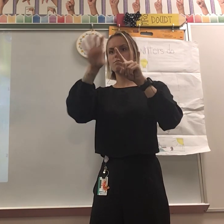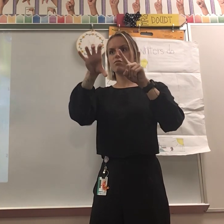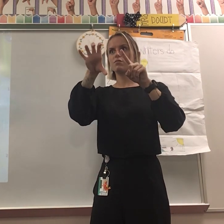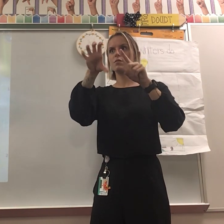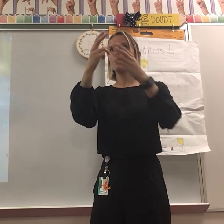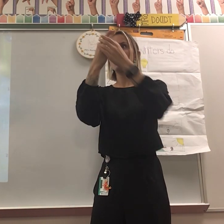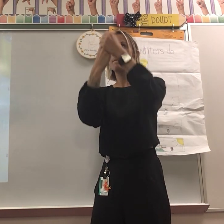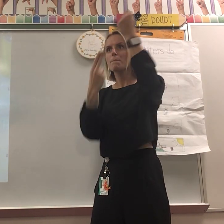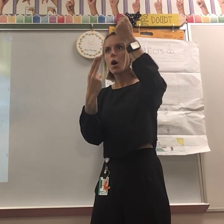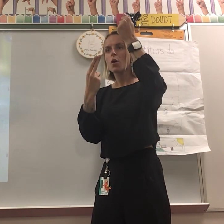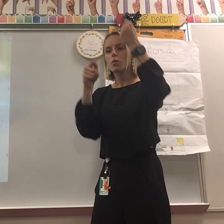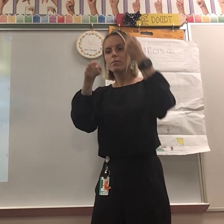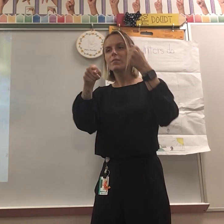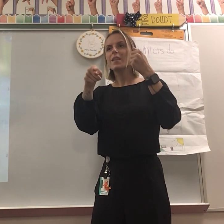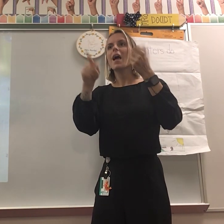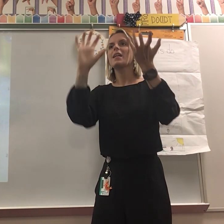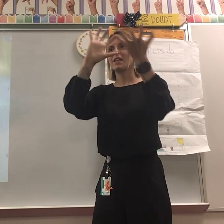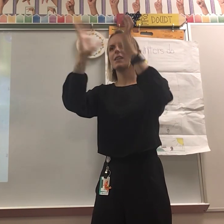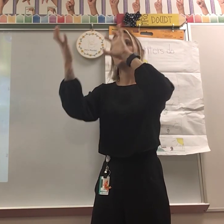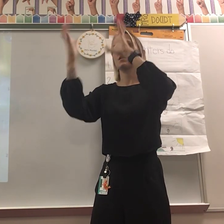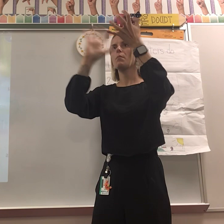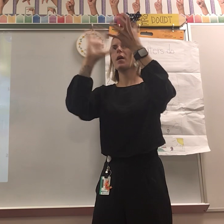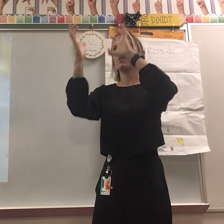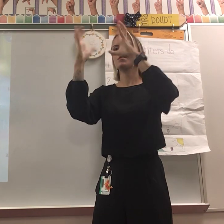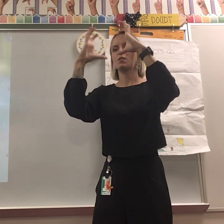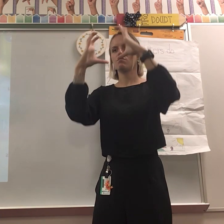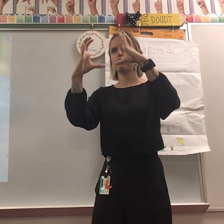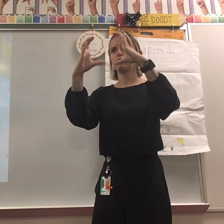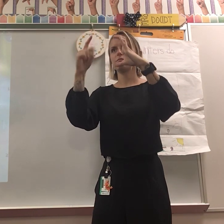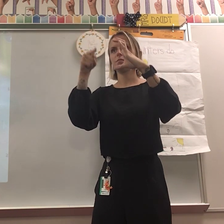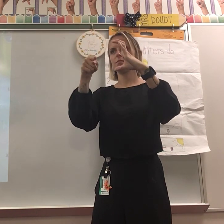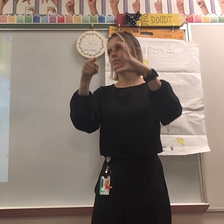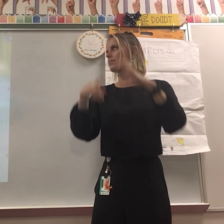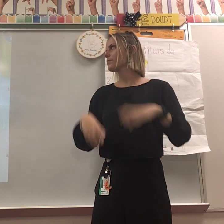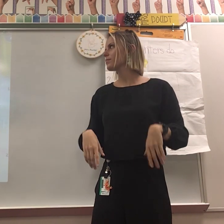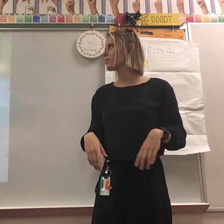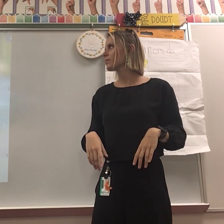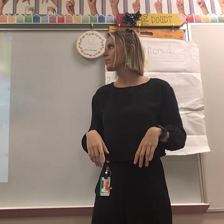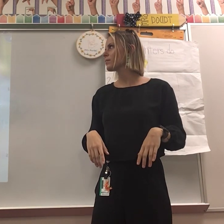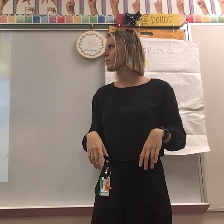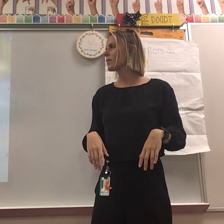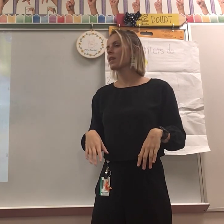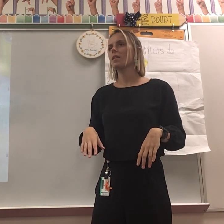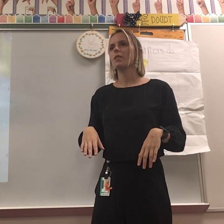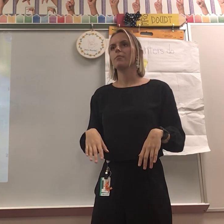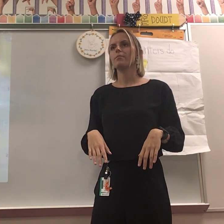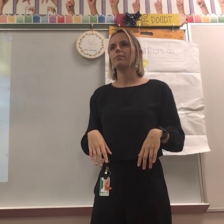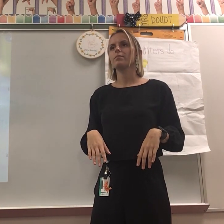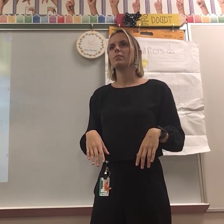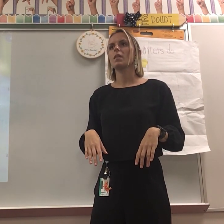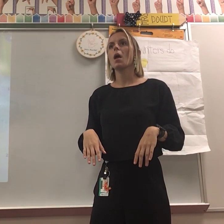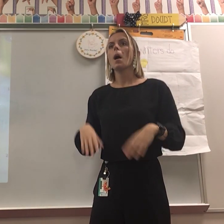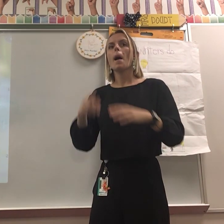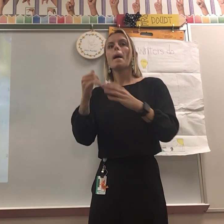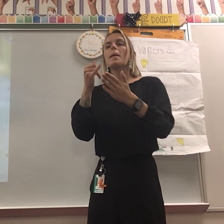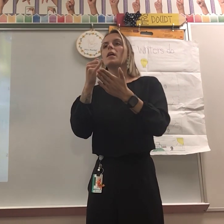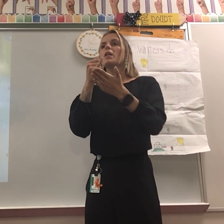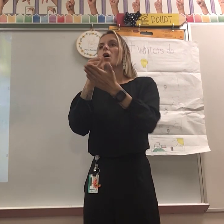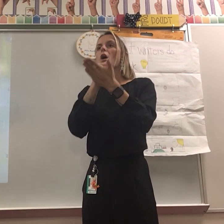Comparison. The comparison. The comparison. These are the things they had in common. Both authors said the same kind of things. What